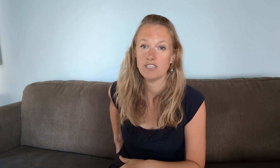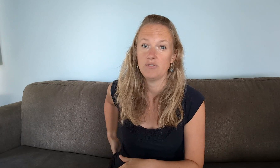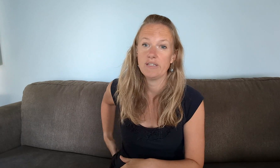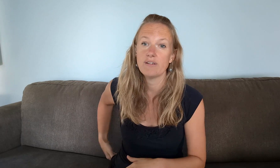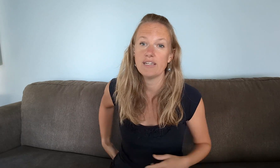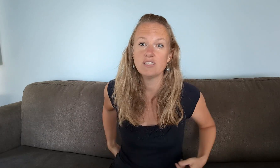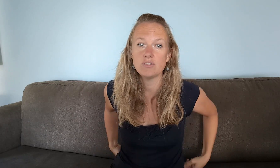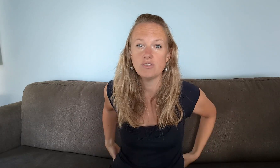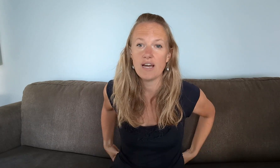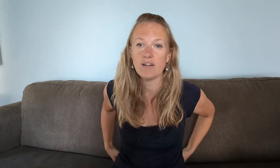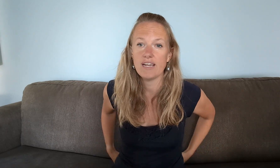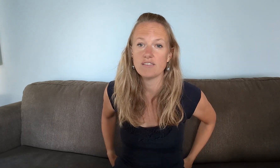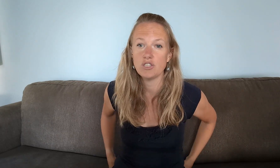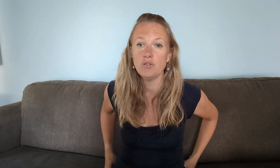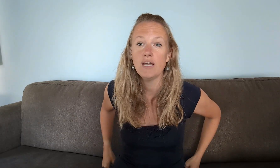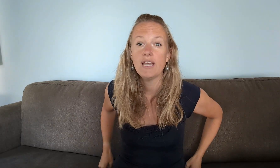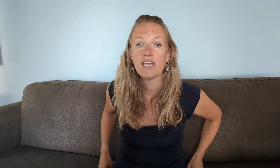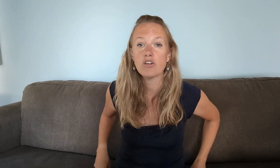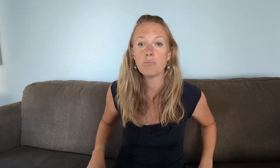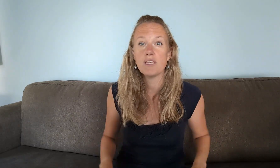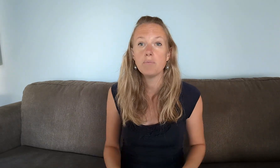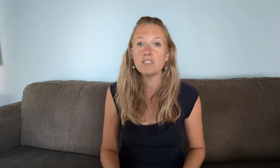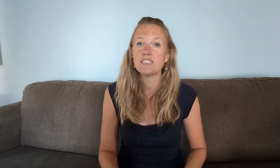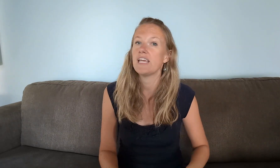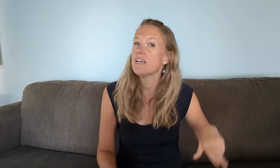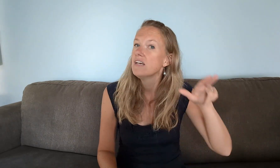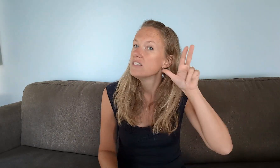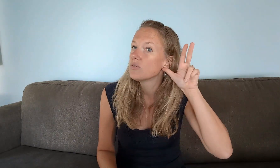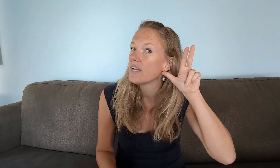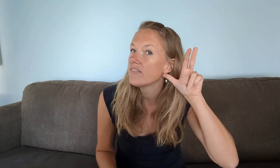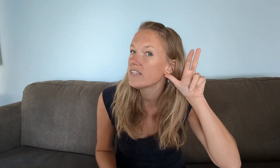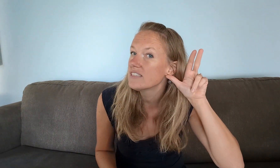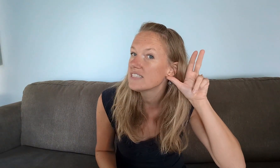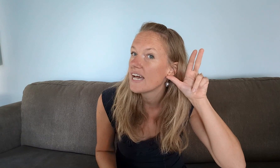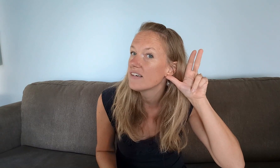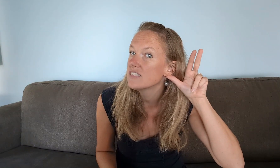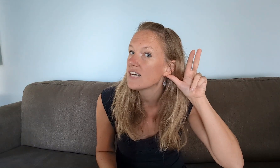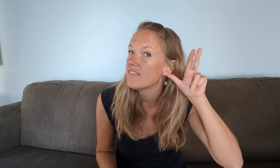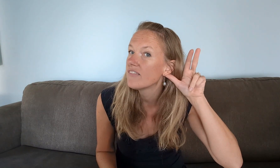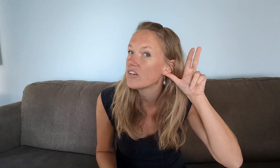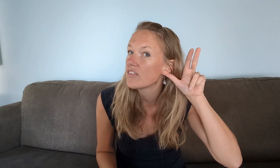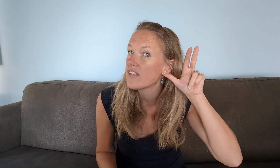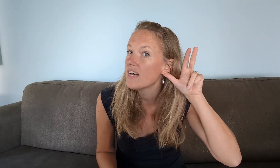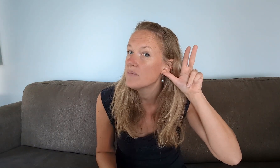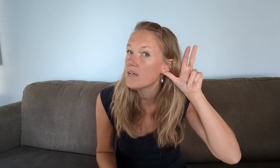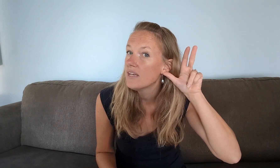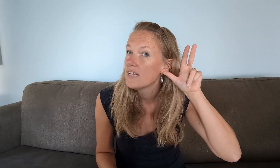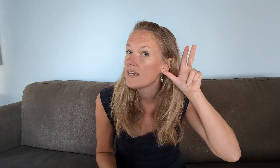to it. Okay, so we'll do that right now too. Hear your people sing. So whenever there's a sound, you kind of have your thumb here